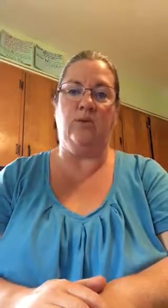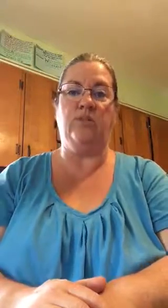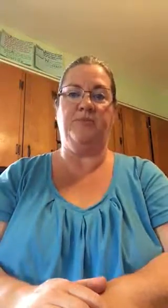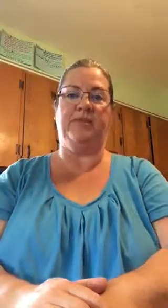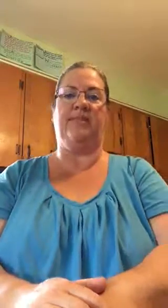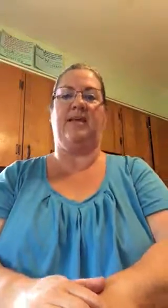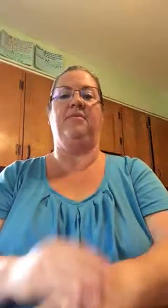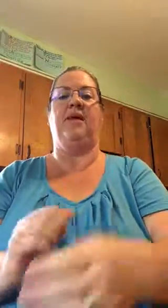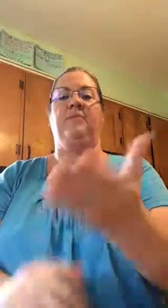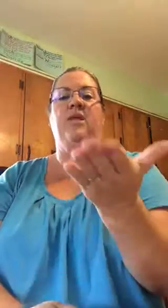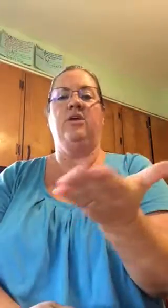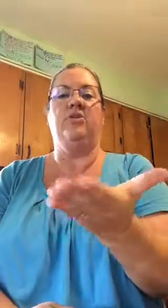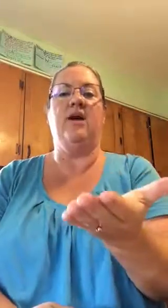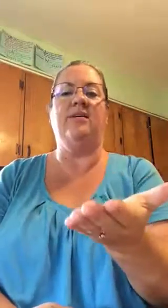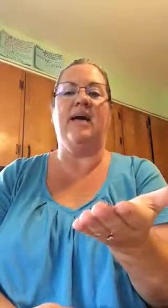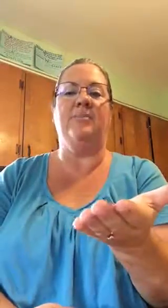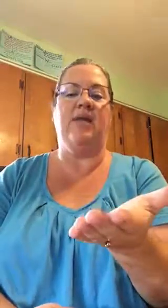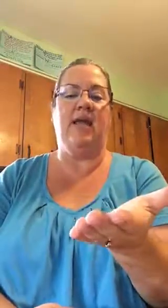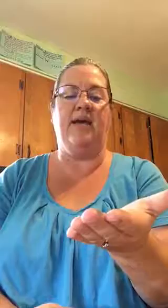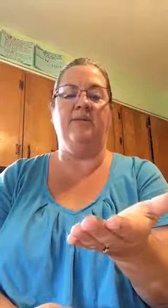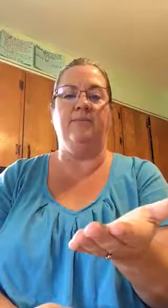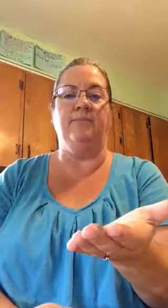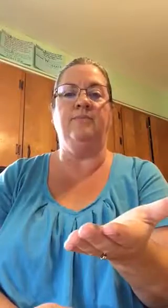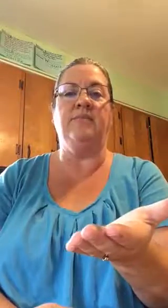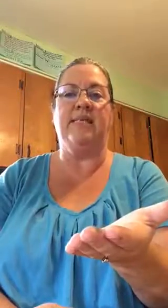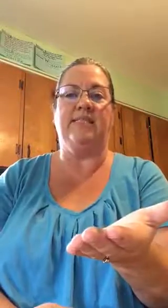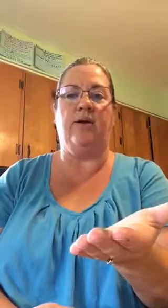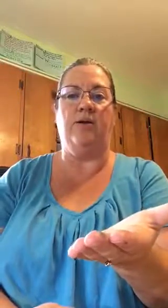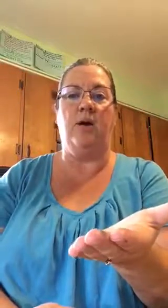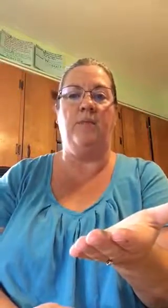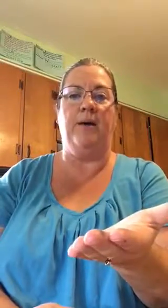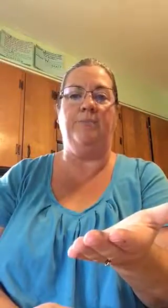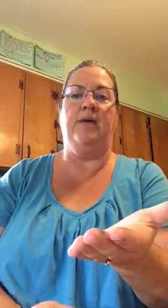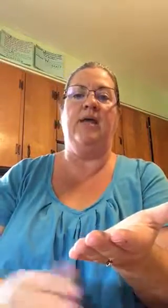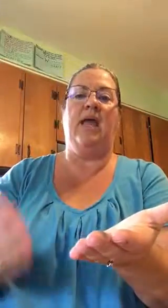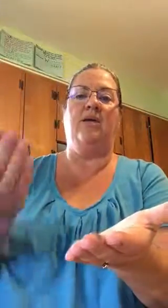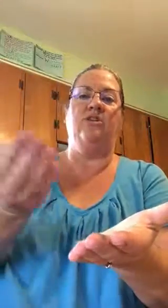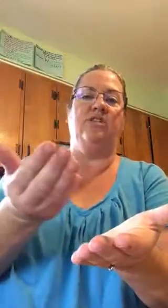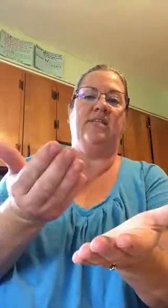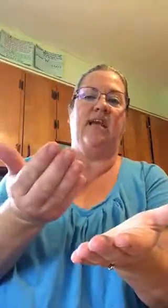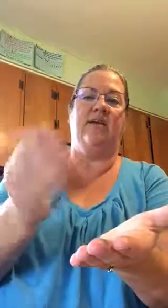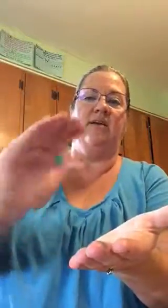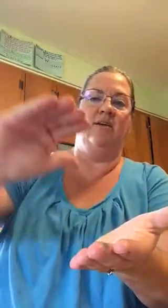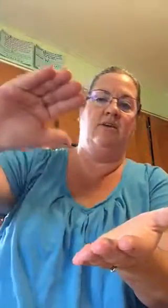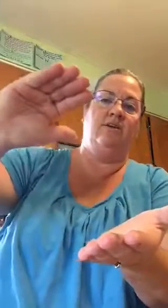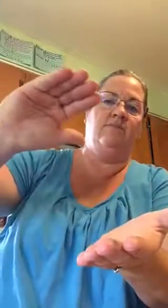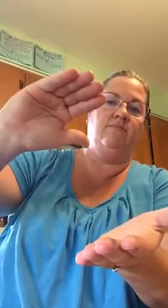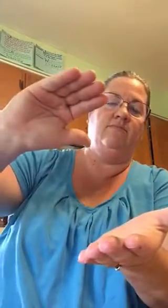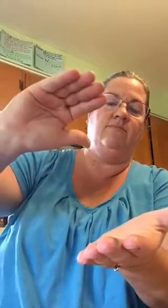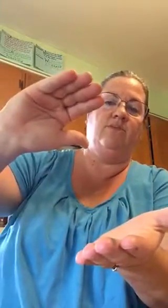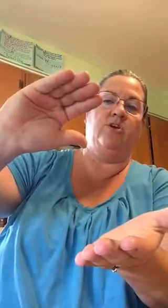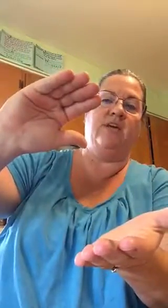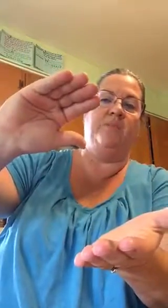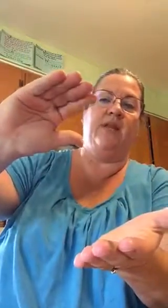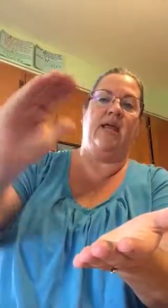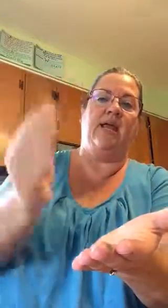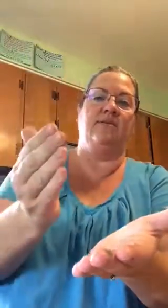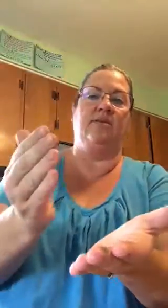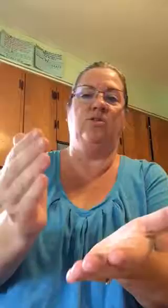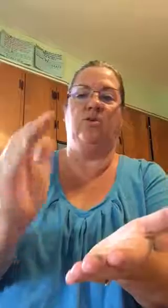which means the same thing. Your non-dominant hand sits out here palm up, and you just take your dominant hand sort